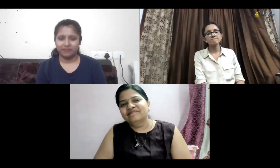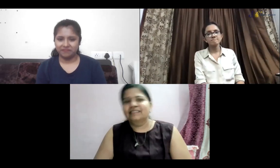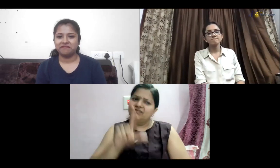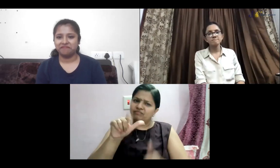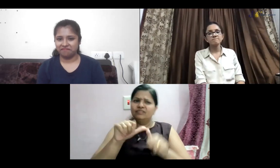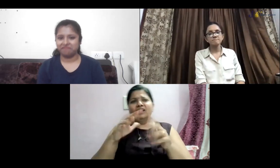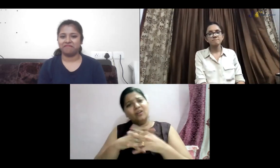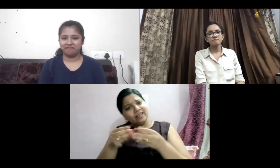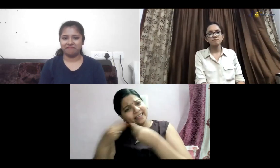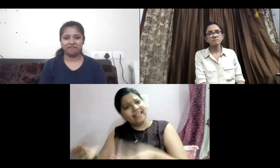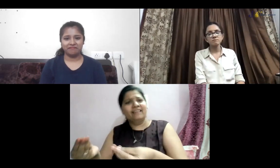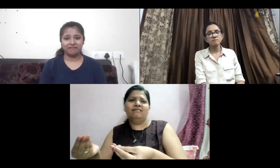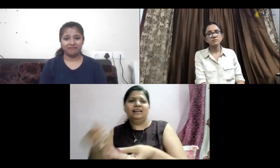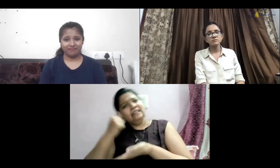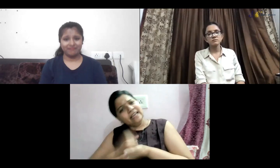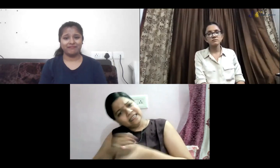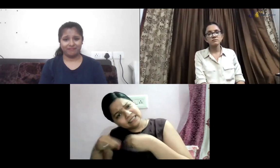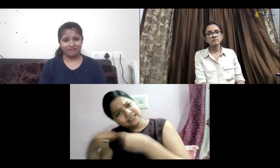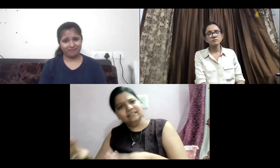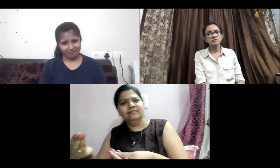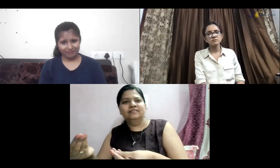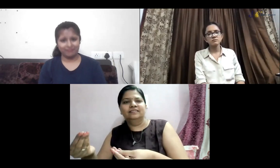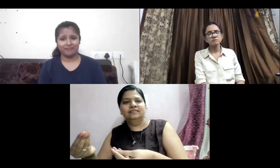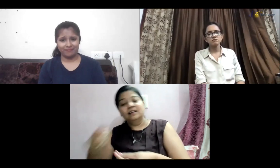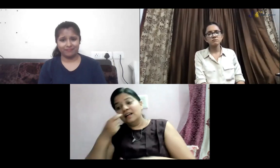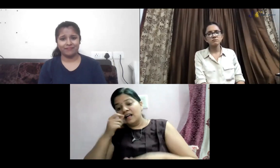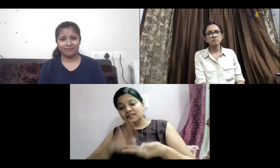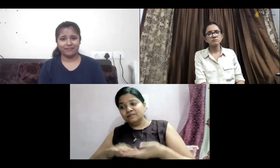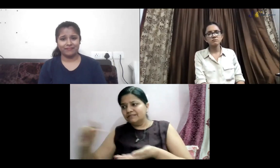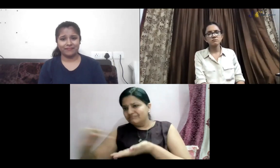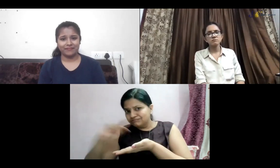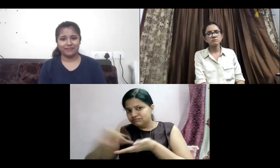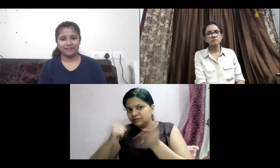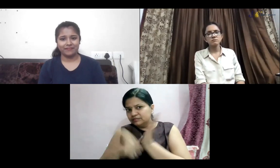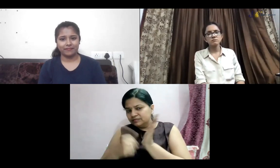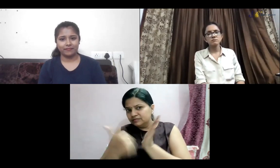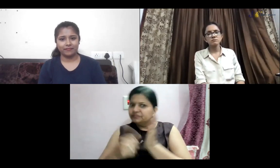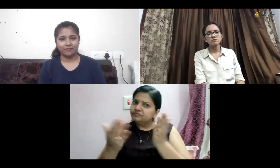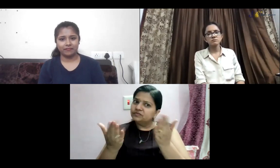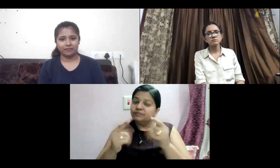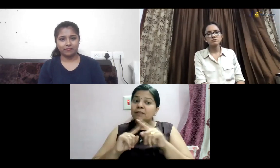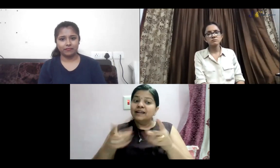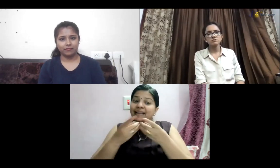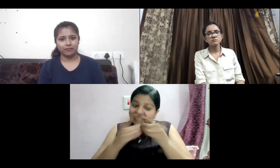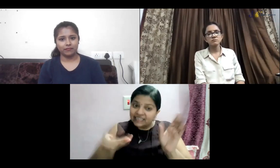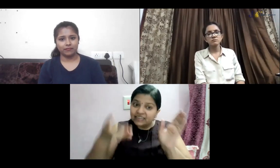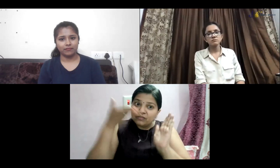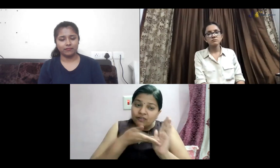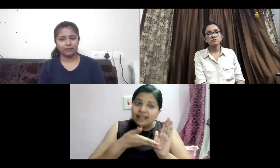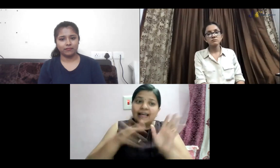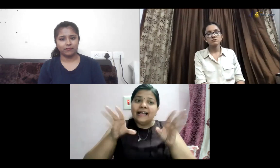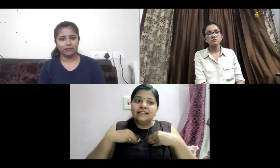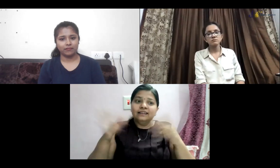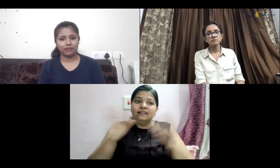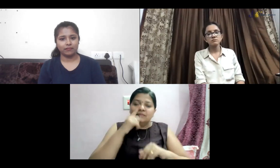be a problem thing for me also. So law is providing rights to all the people. Like, husband has to pay